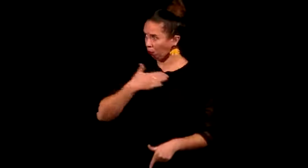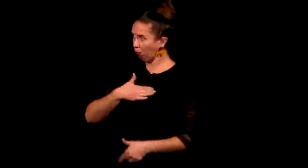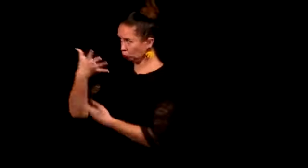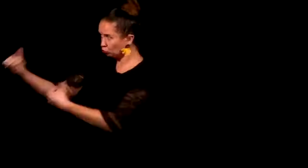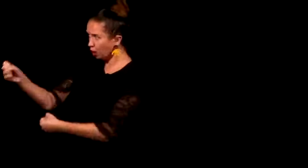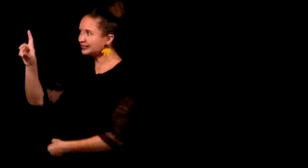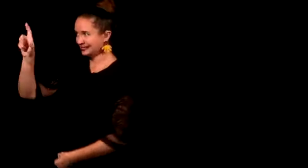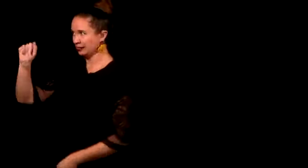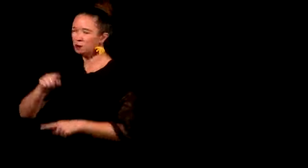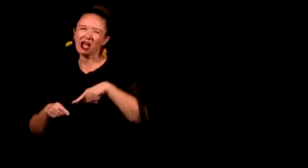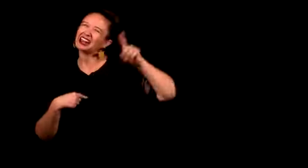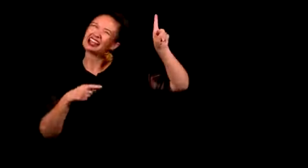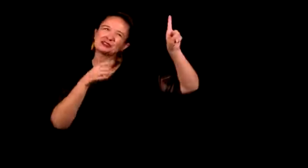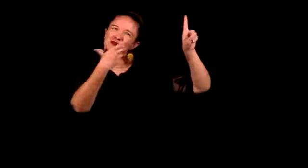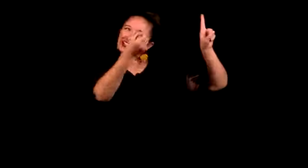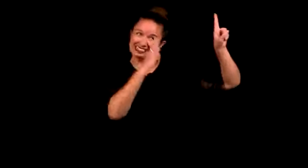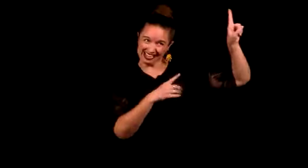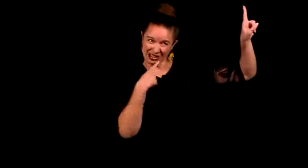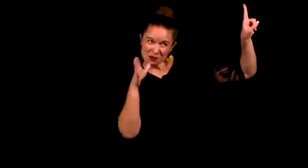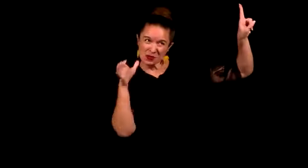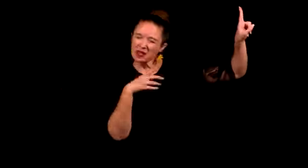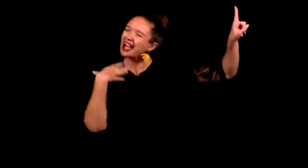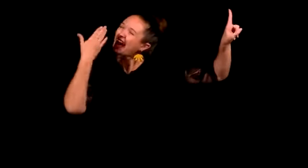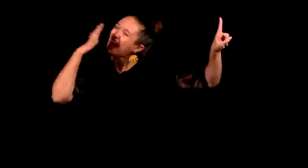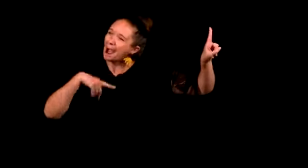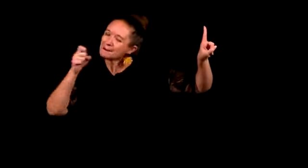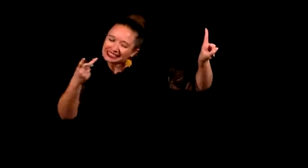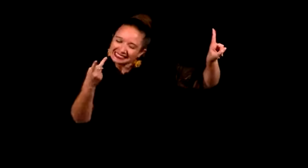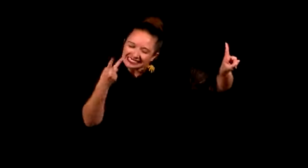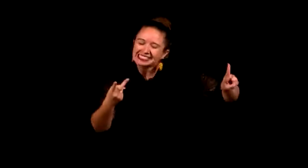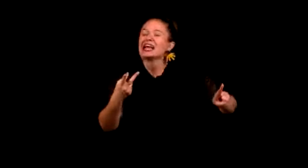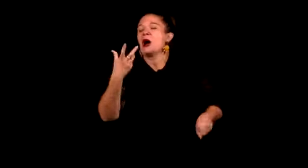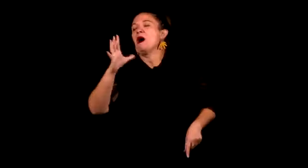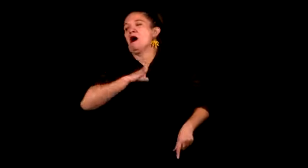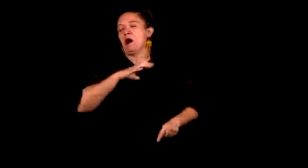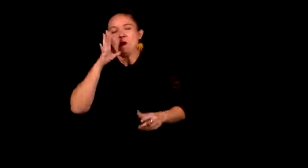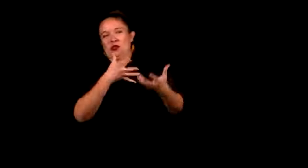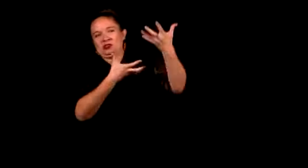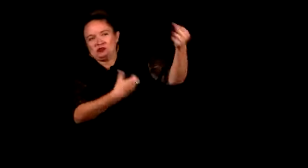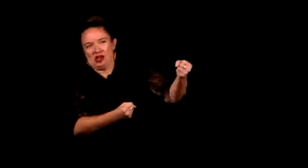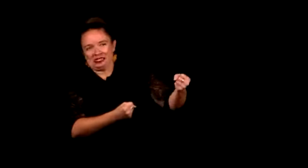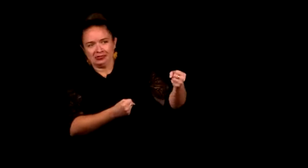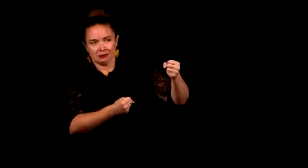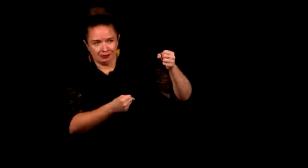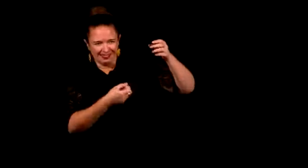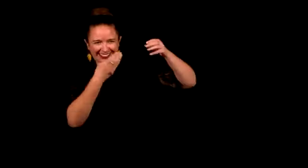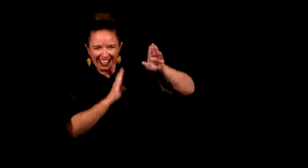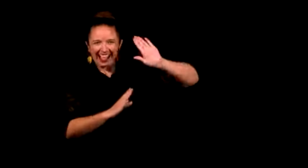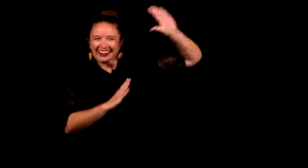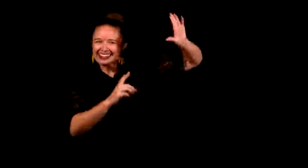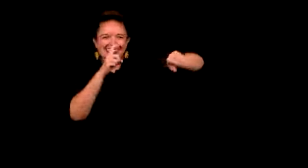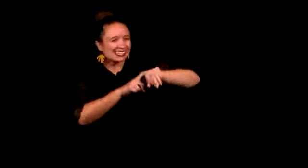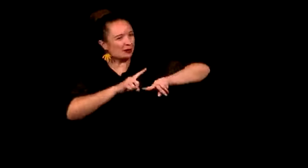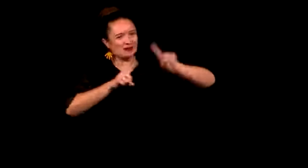You know, we'll trust Delta Airlines, but we want to see proof of God instead of